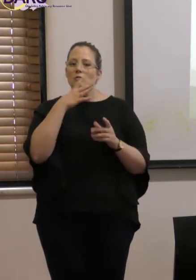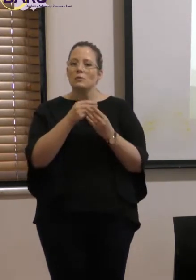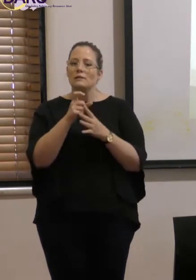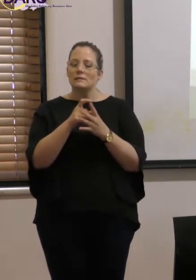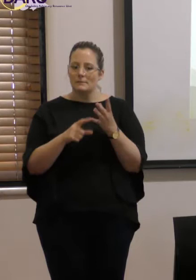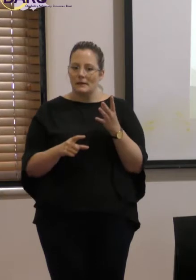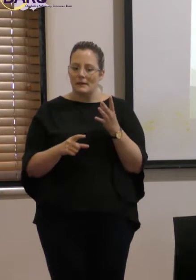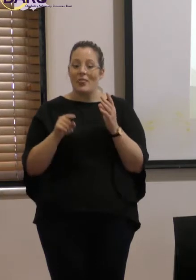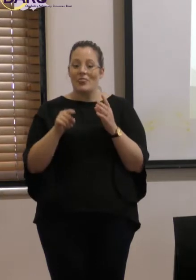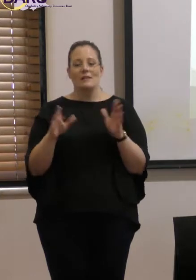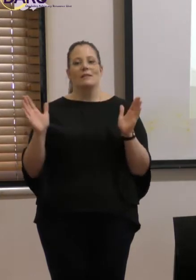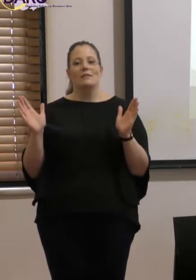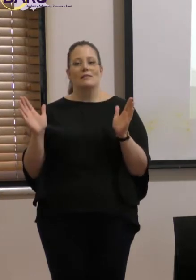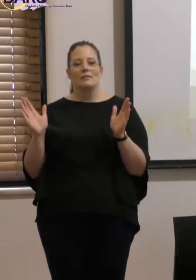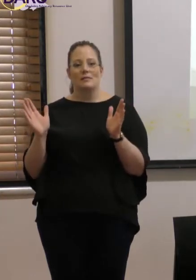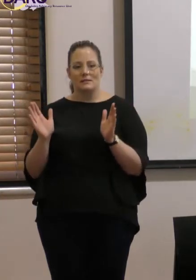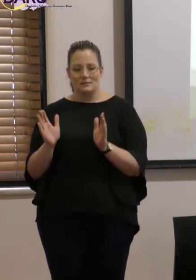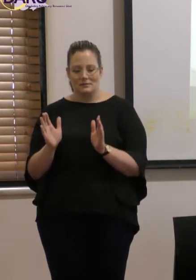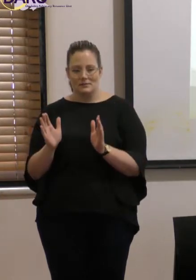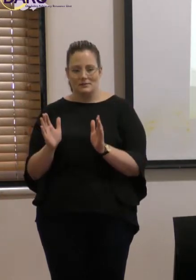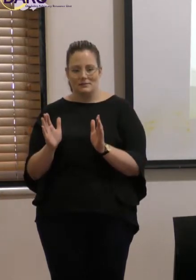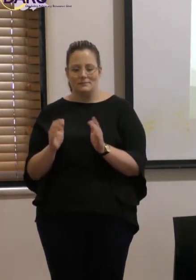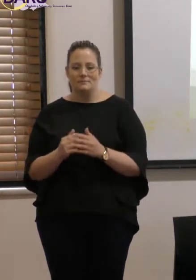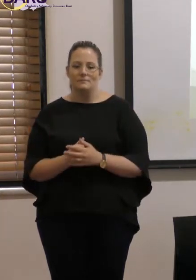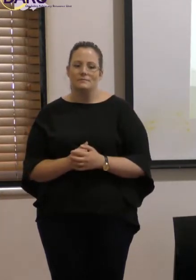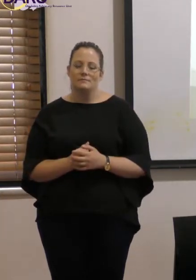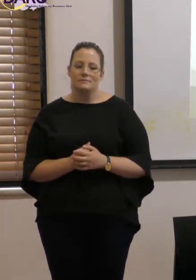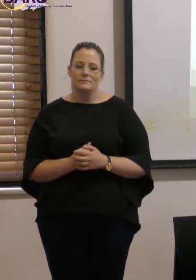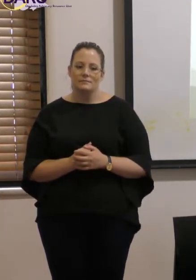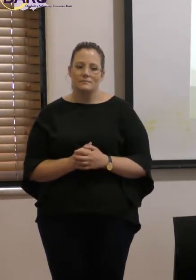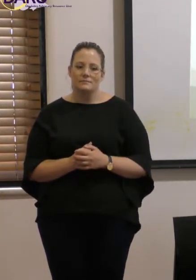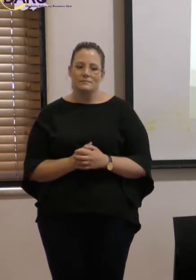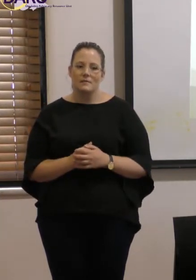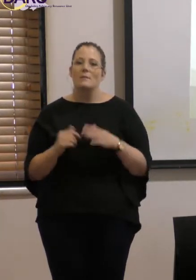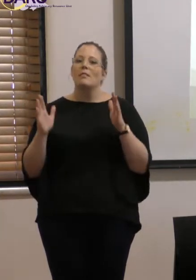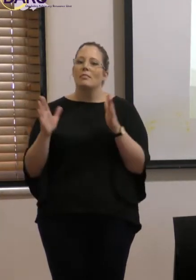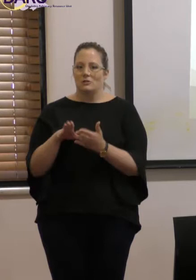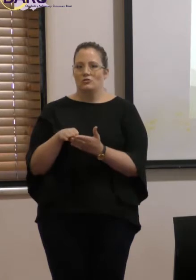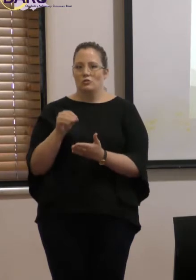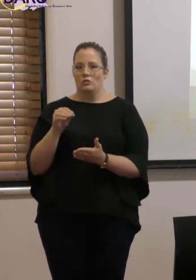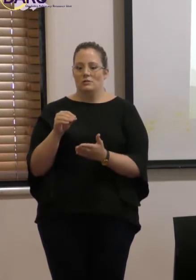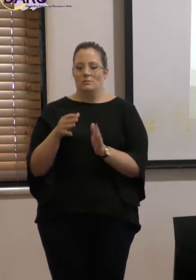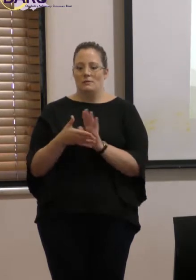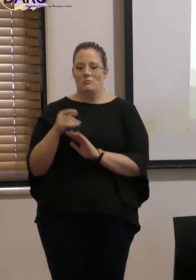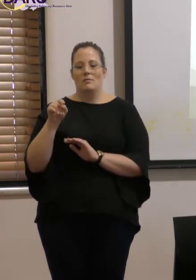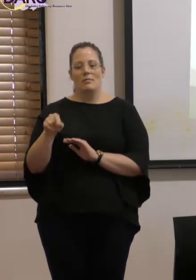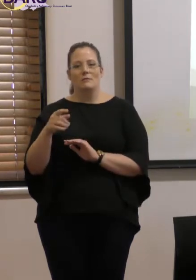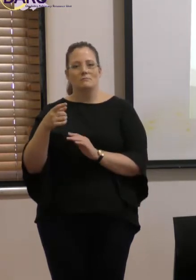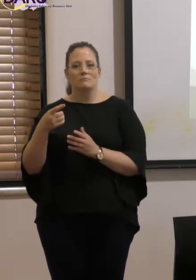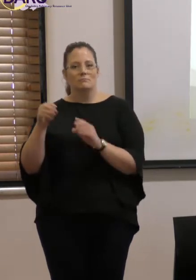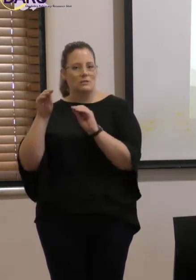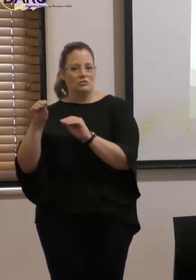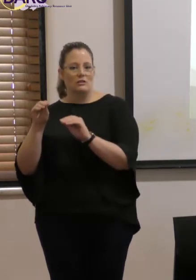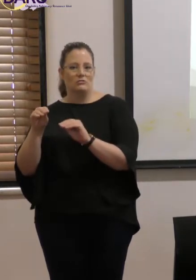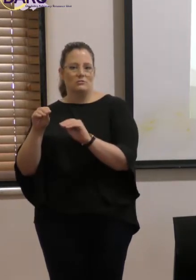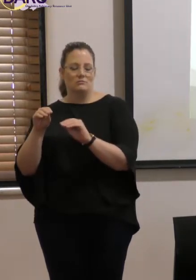a decrease in the number of students that was their form of education. So whether